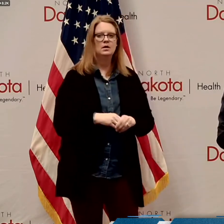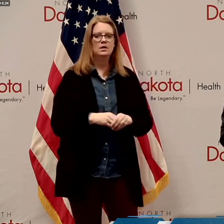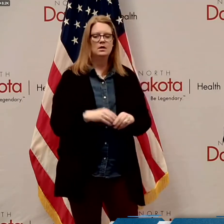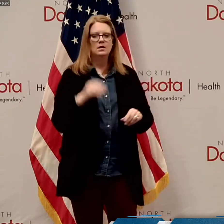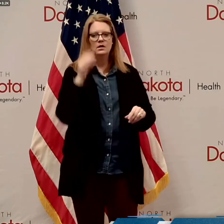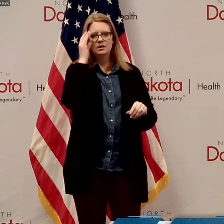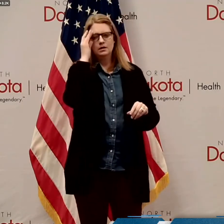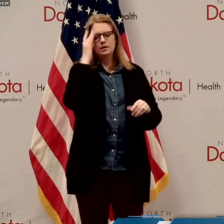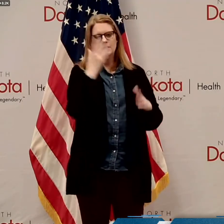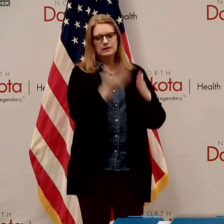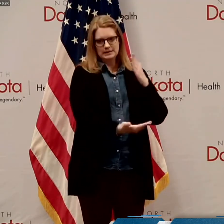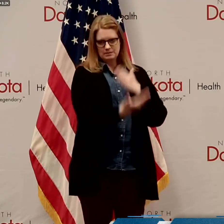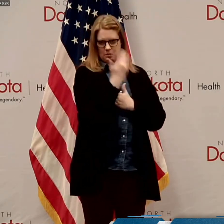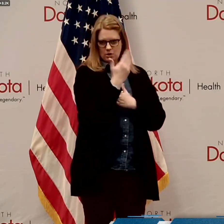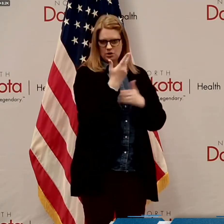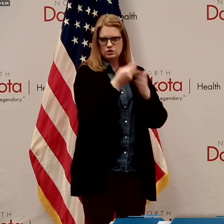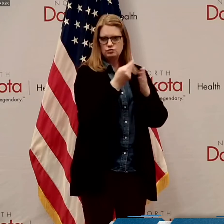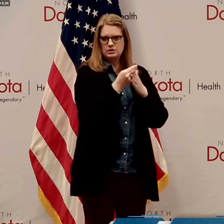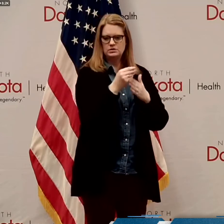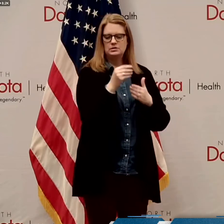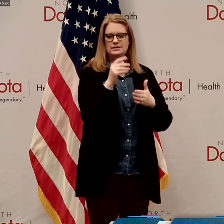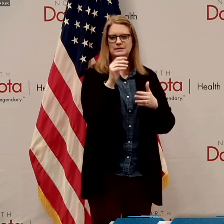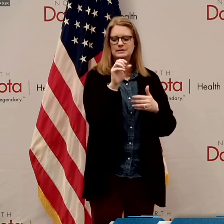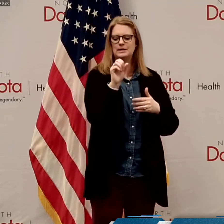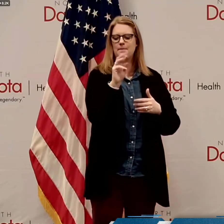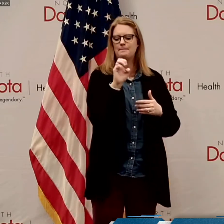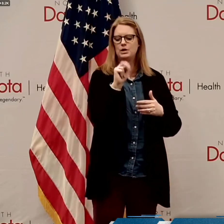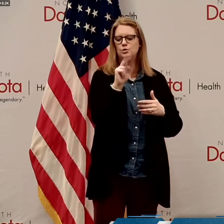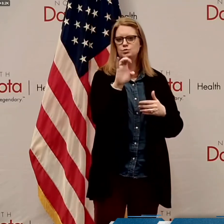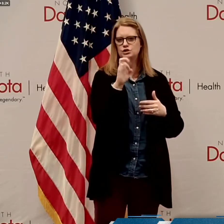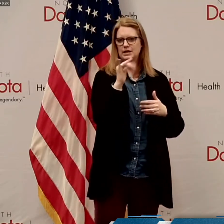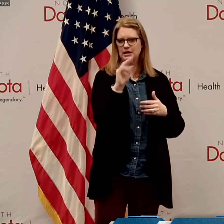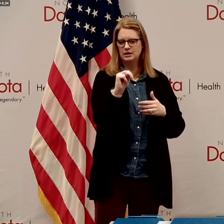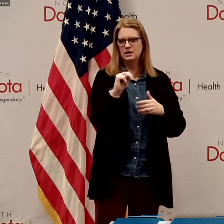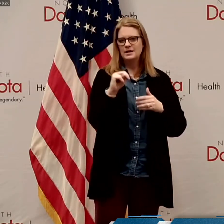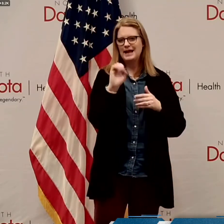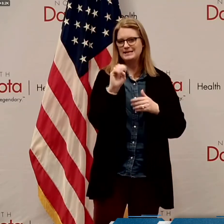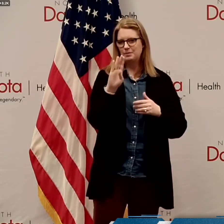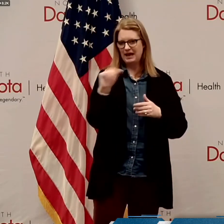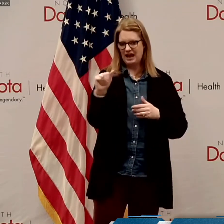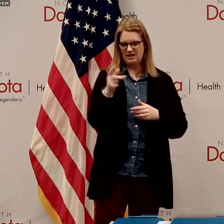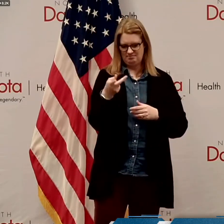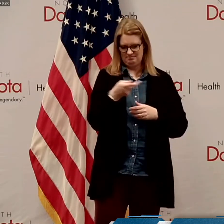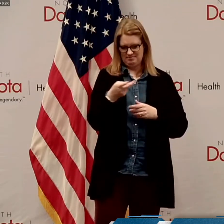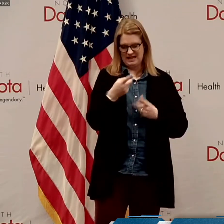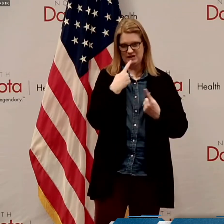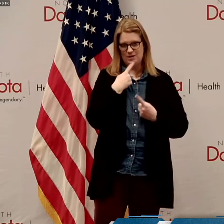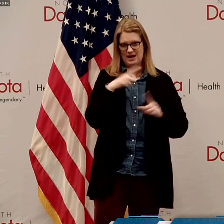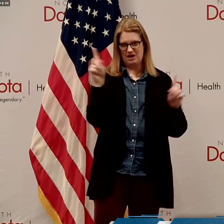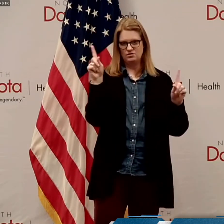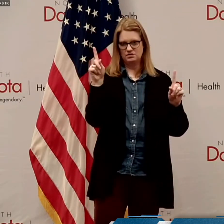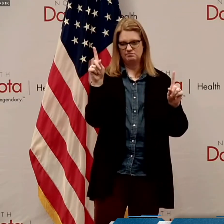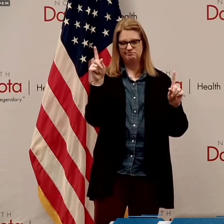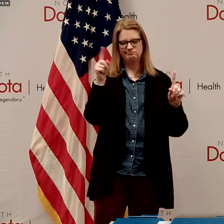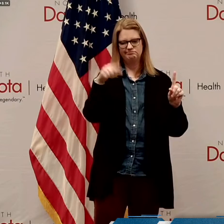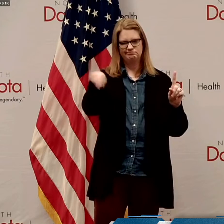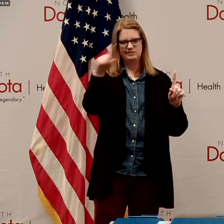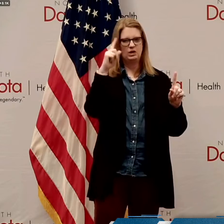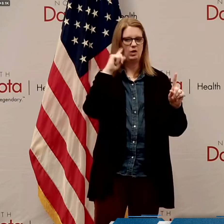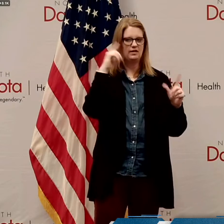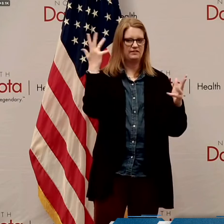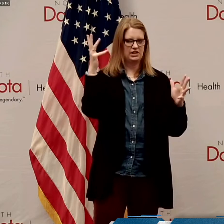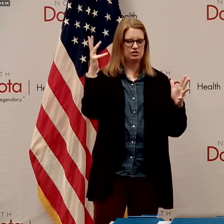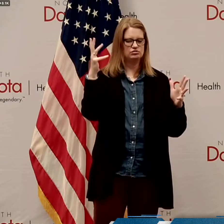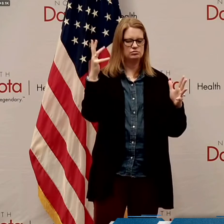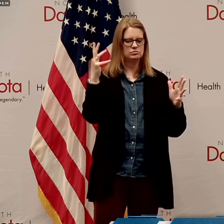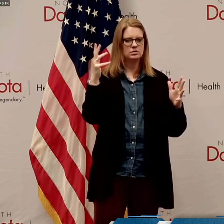This morning, Treasury Secretary Steve Mnuchin and the Small Business Administration announced what many of you have probably already heard in the national